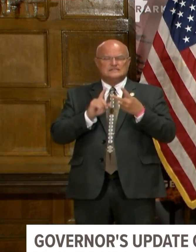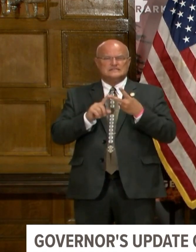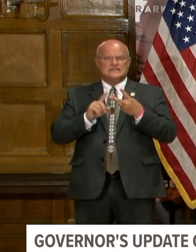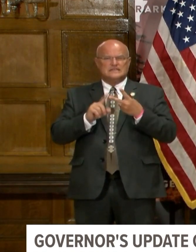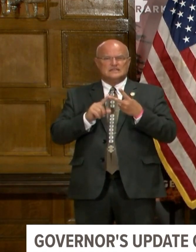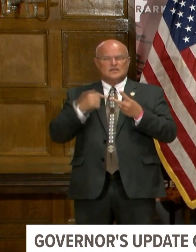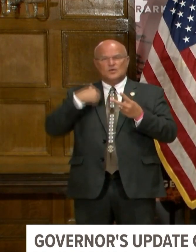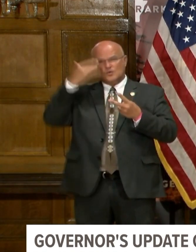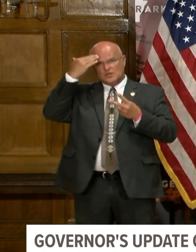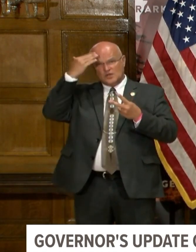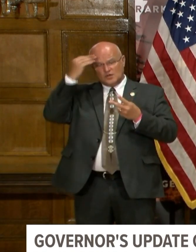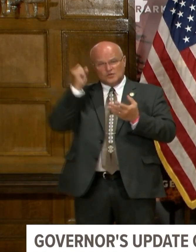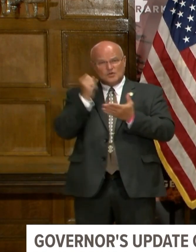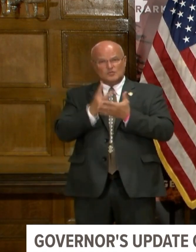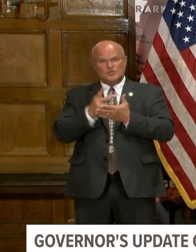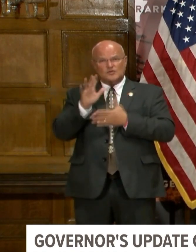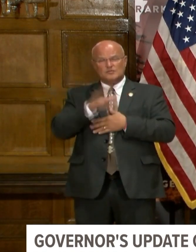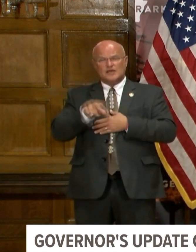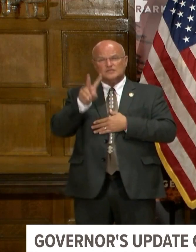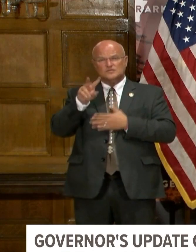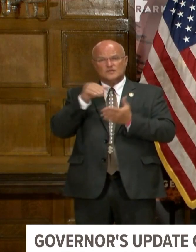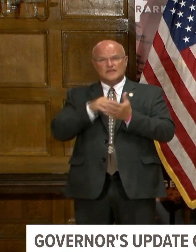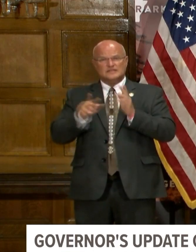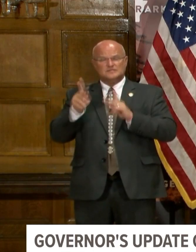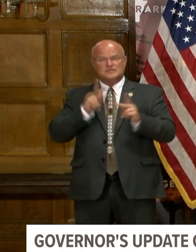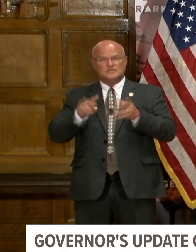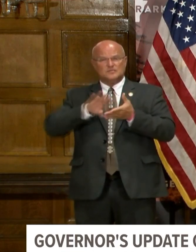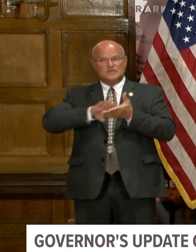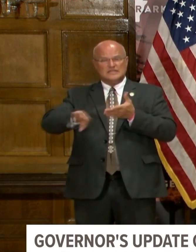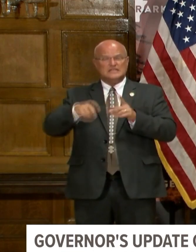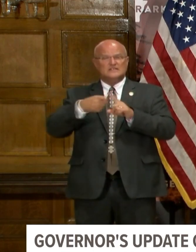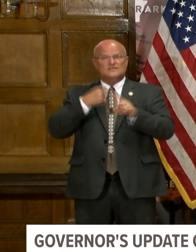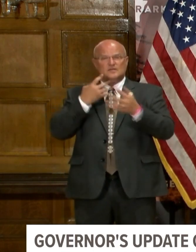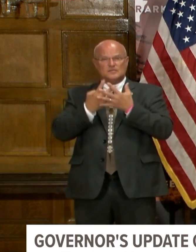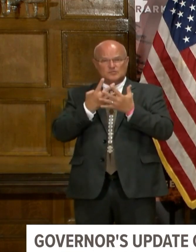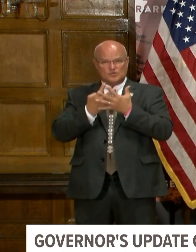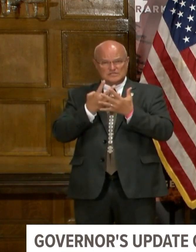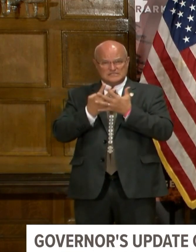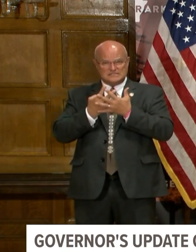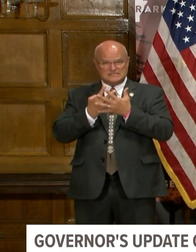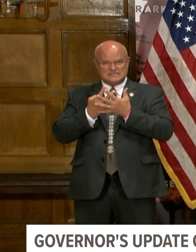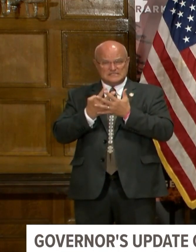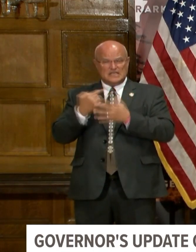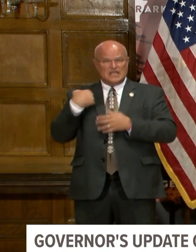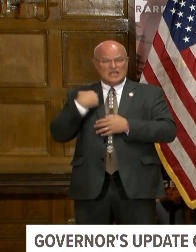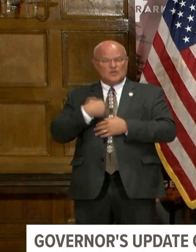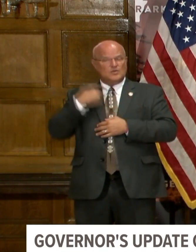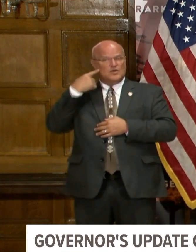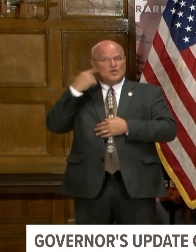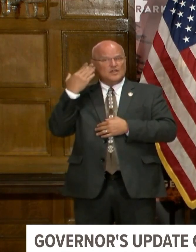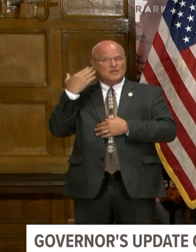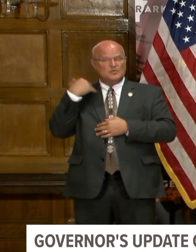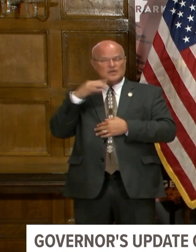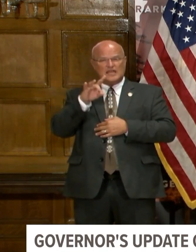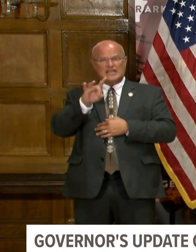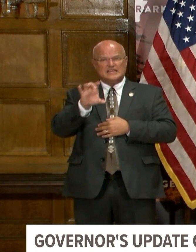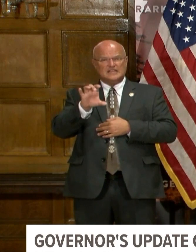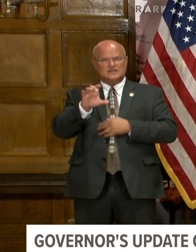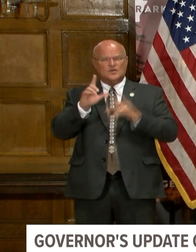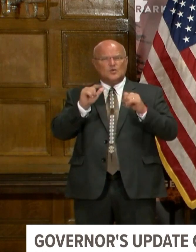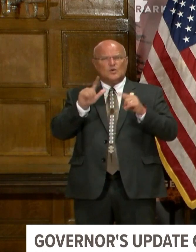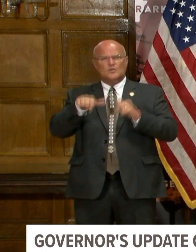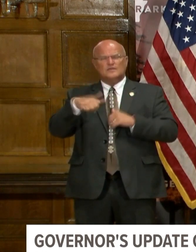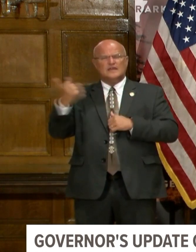secondly, we know that you approved about 2,000 people to be released from our state prisons, and we heard earlier that we're at 800. When